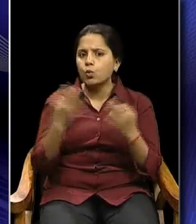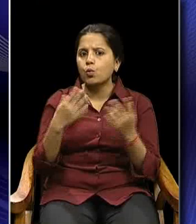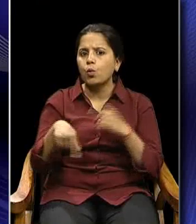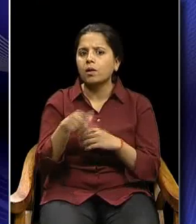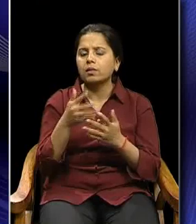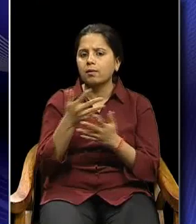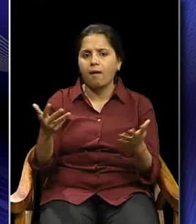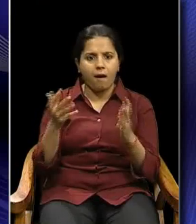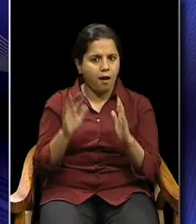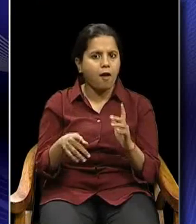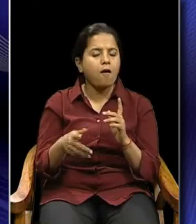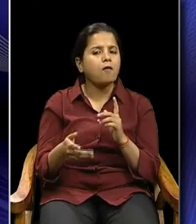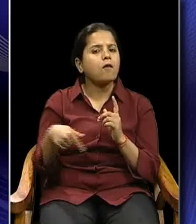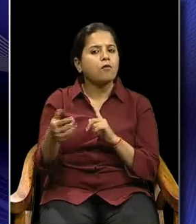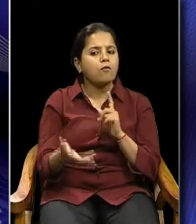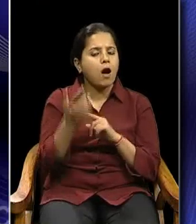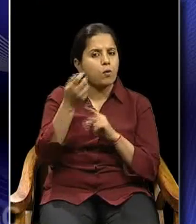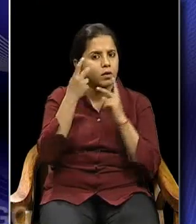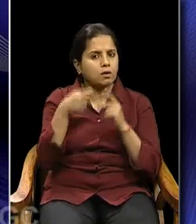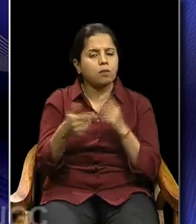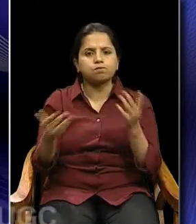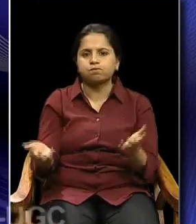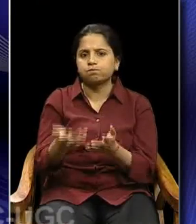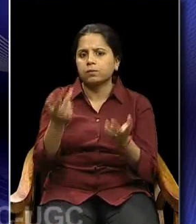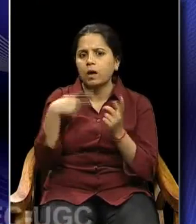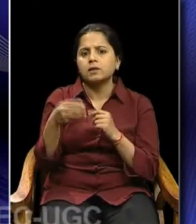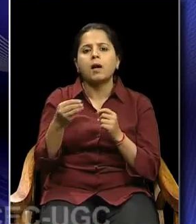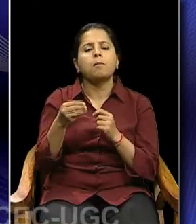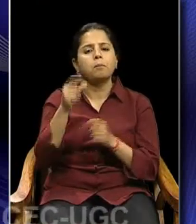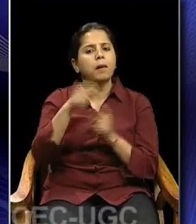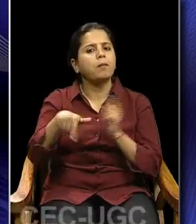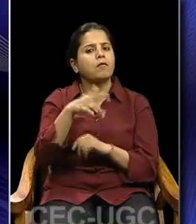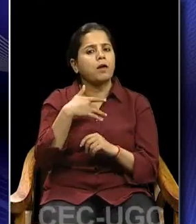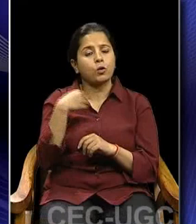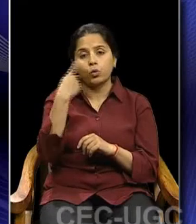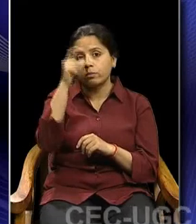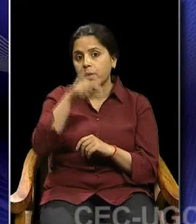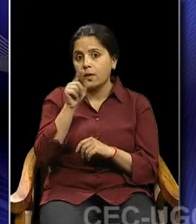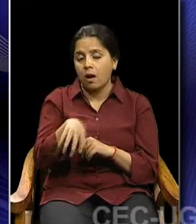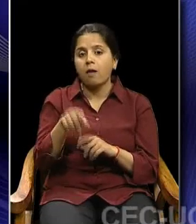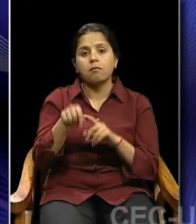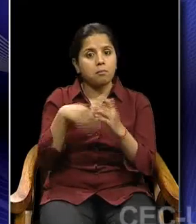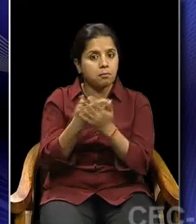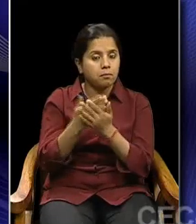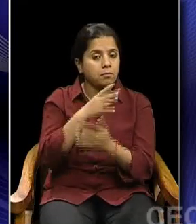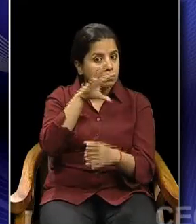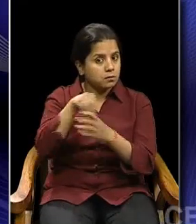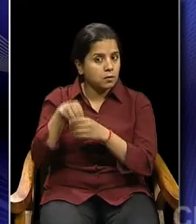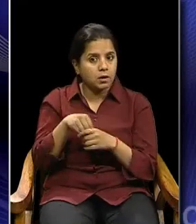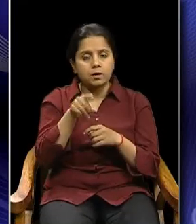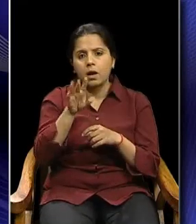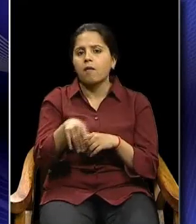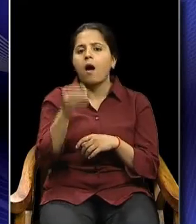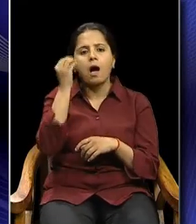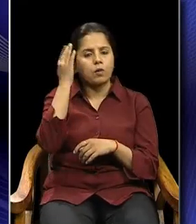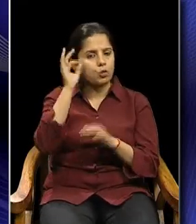varieties, they in a way promote them in a certain manner, and the people, those who are participating, they also are